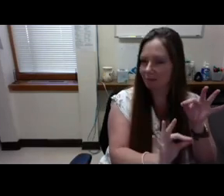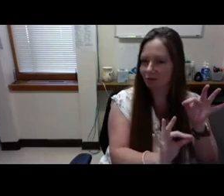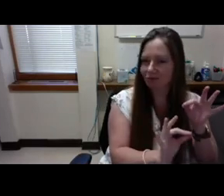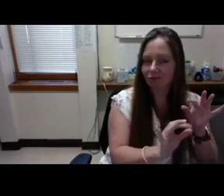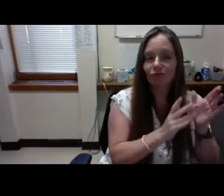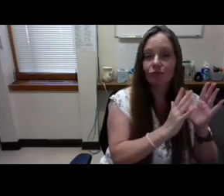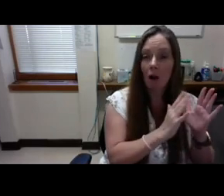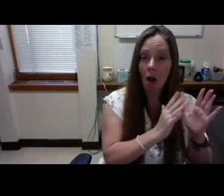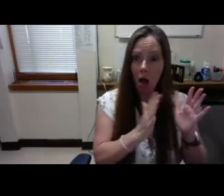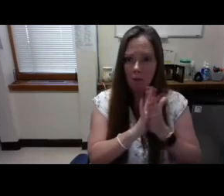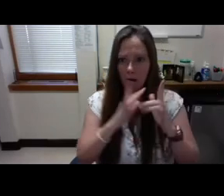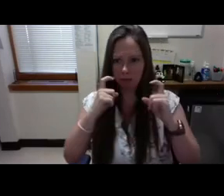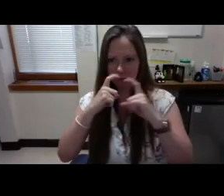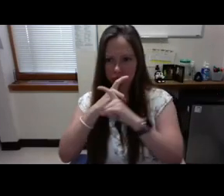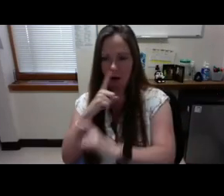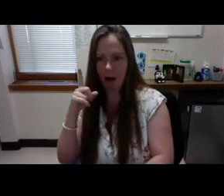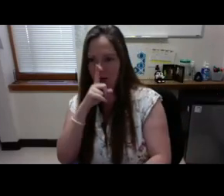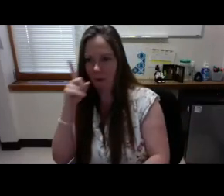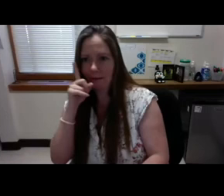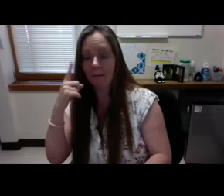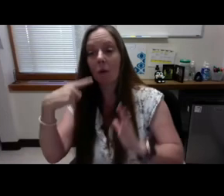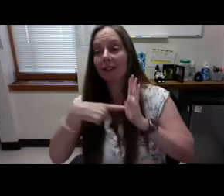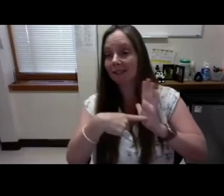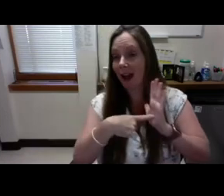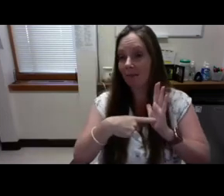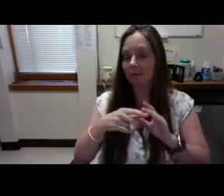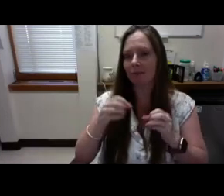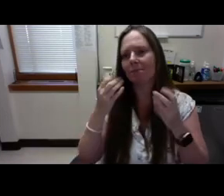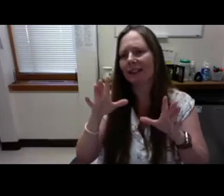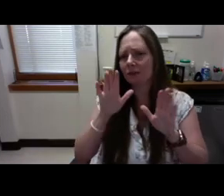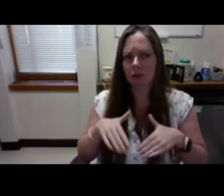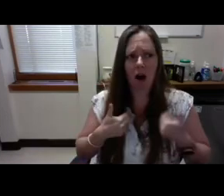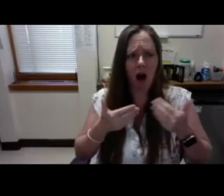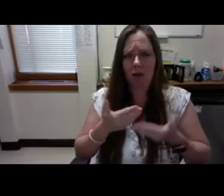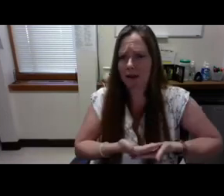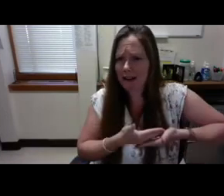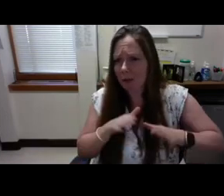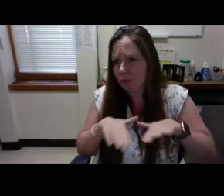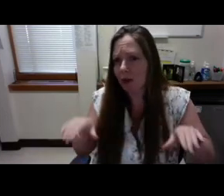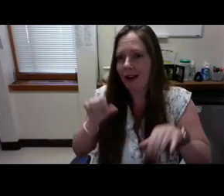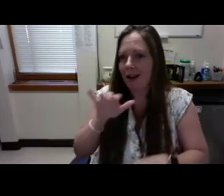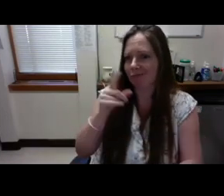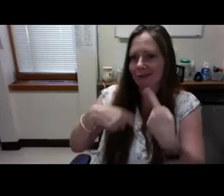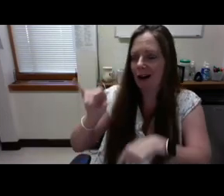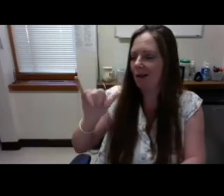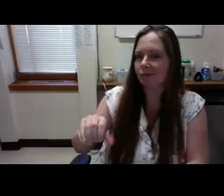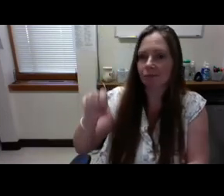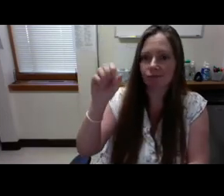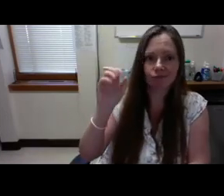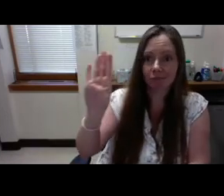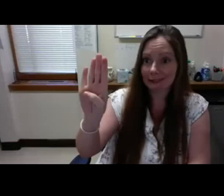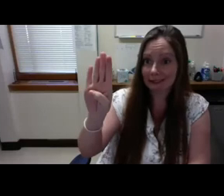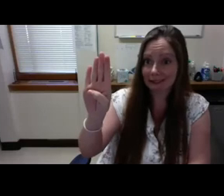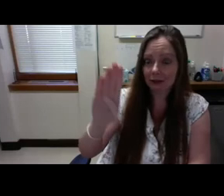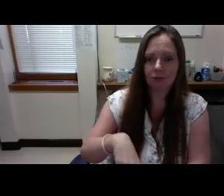to figure out language. It starts out very simple and then becomes more complex and sophisticated as they grow. So, you know,